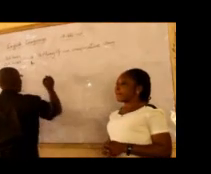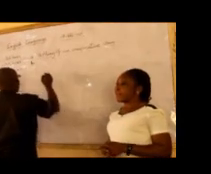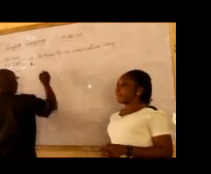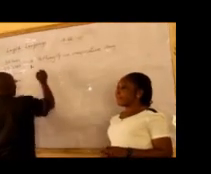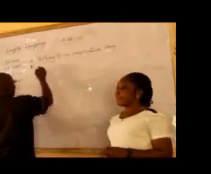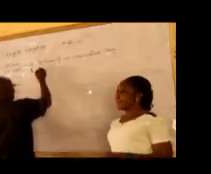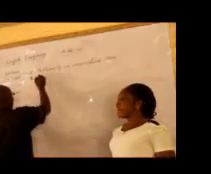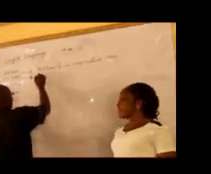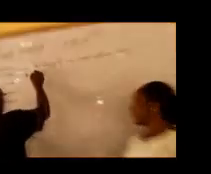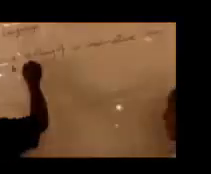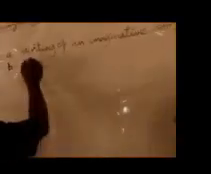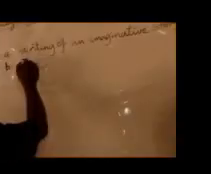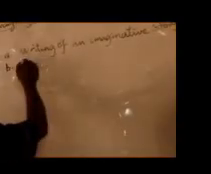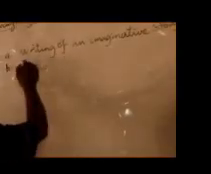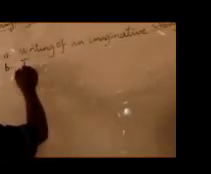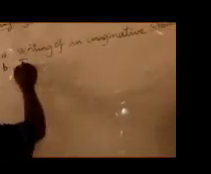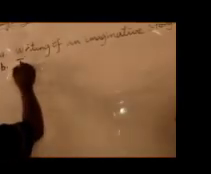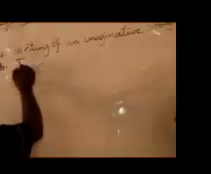travelogue.